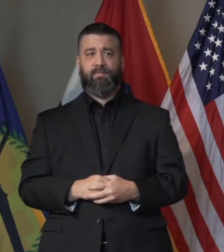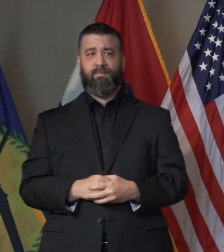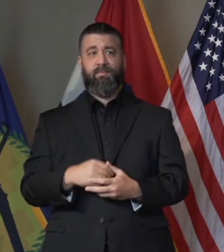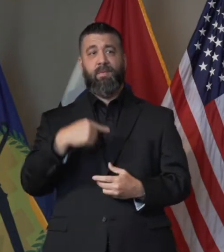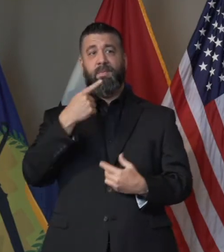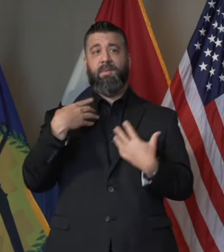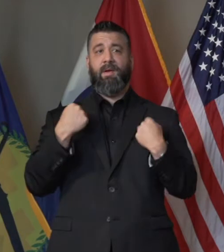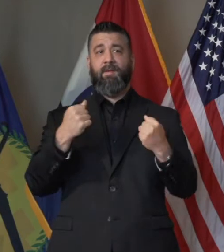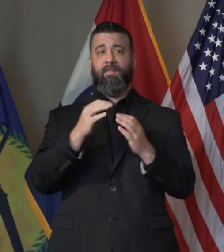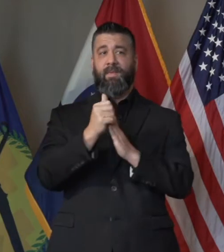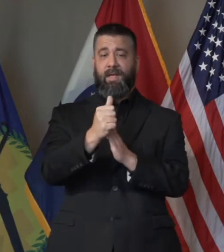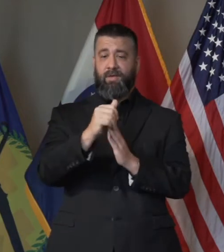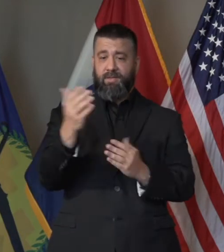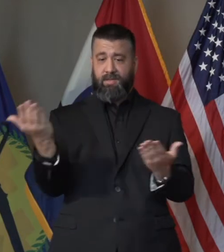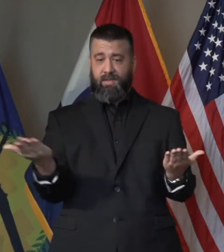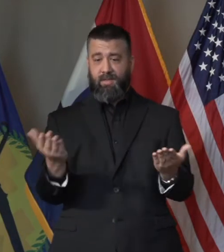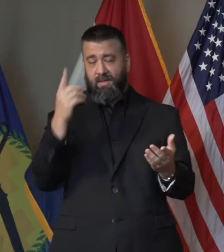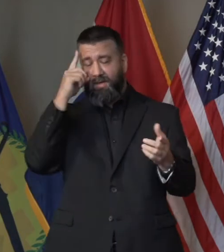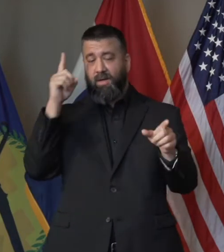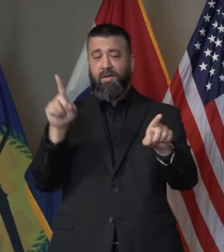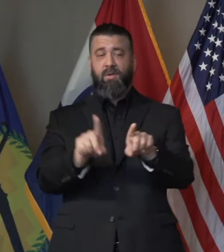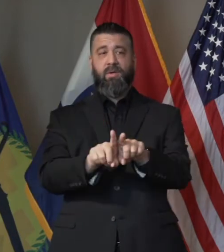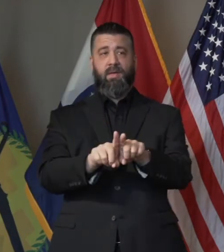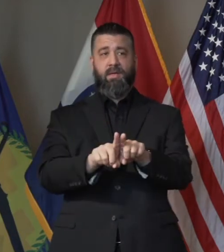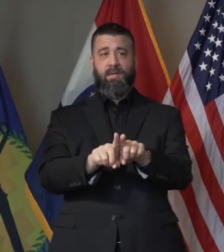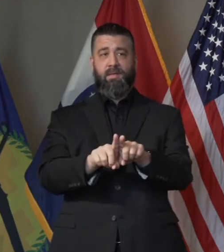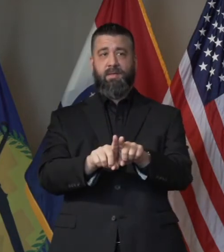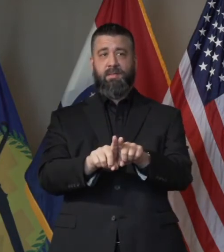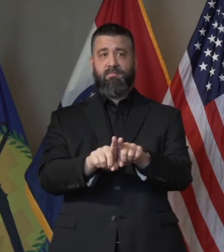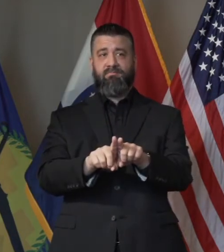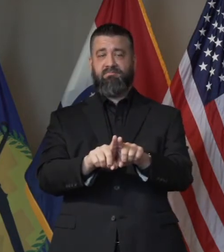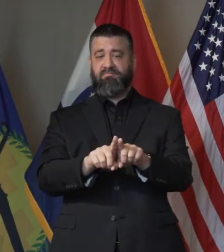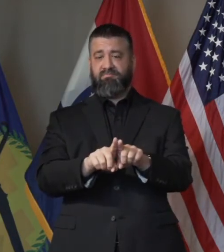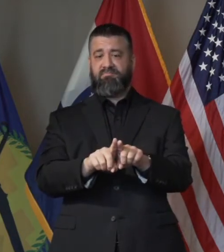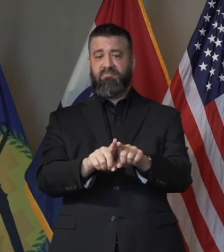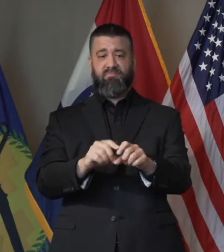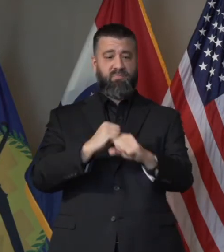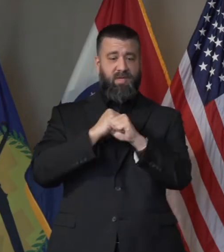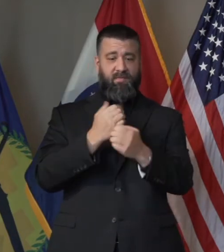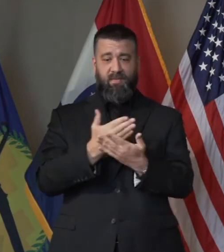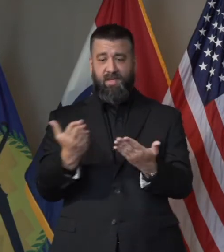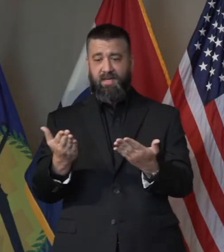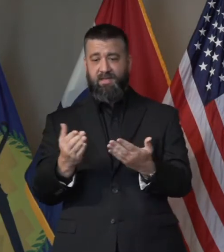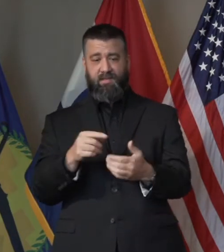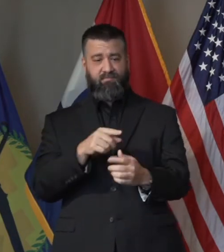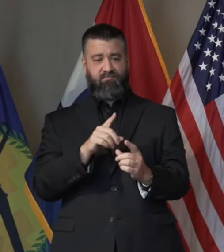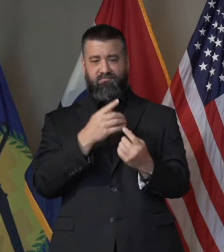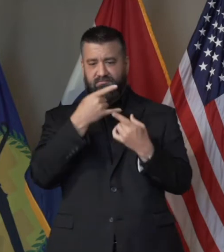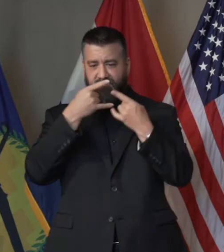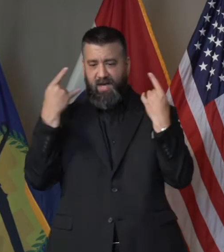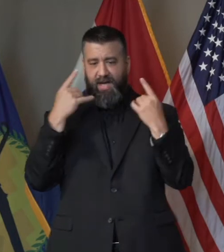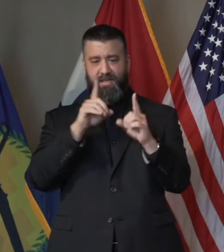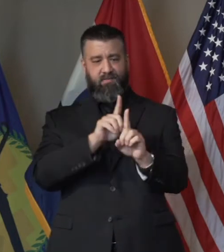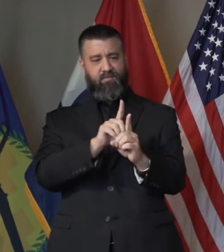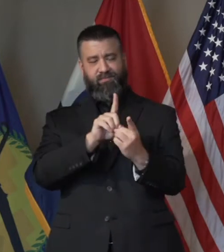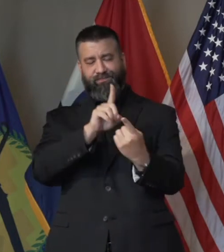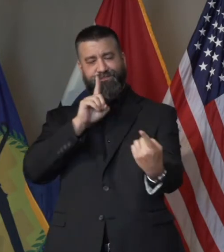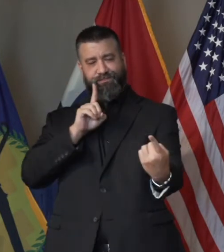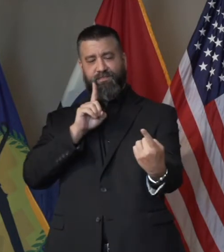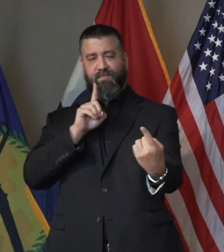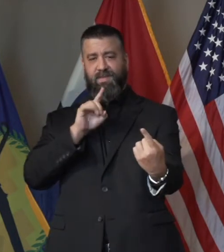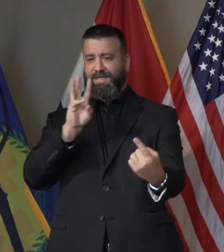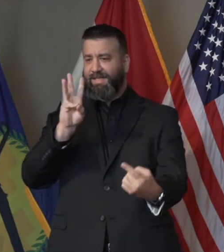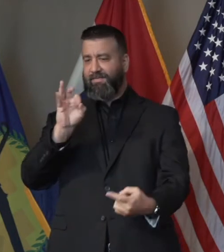Public health leaders in the region agreed that proven preventative measures such as wearing masks, staying at least 6 feet apart from others, and